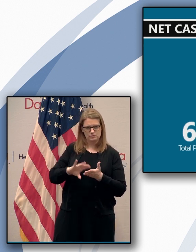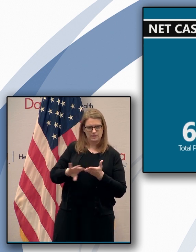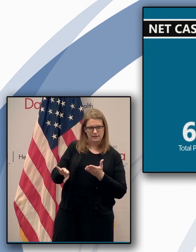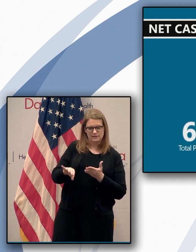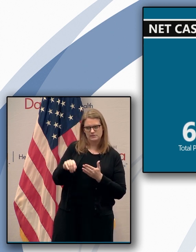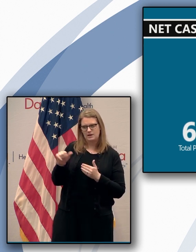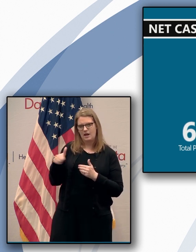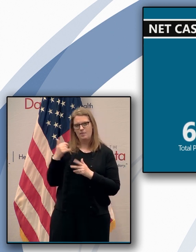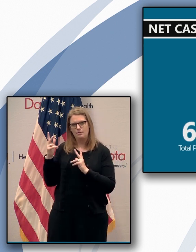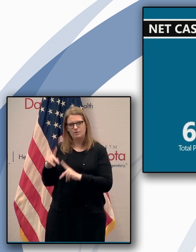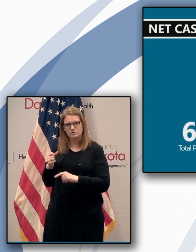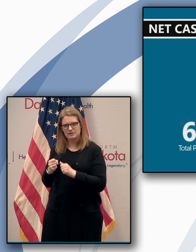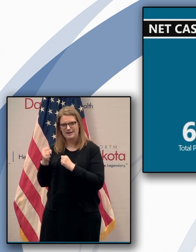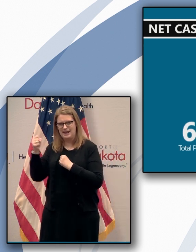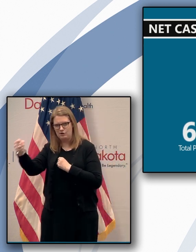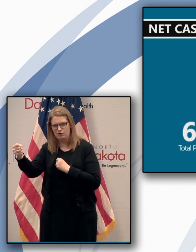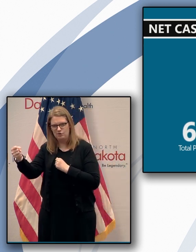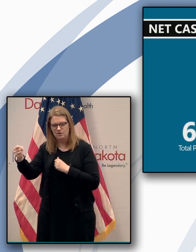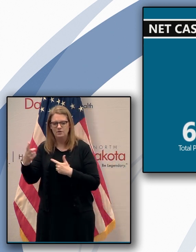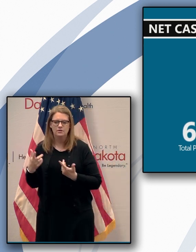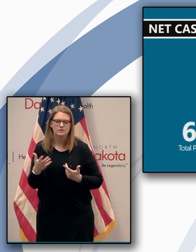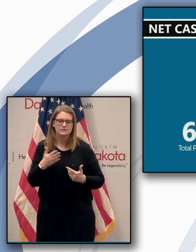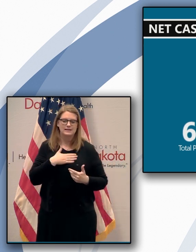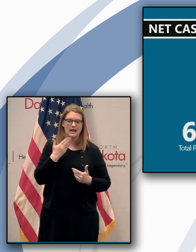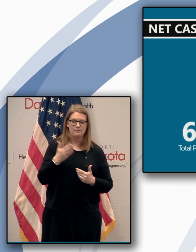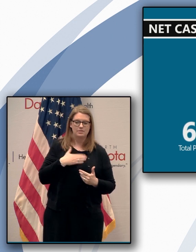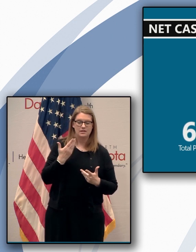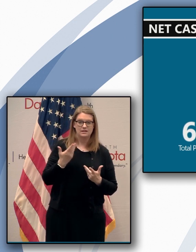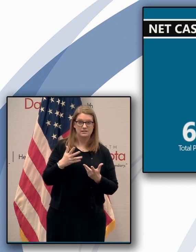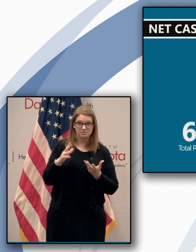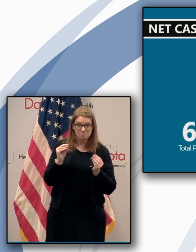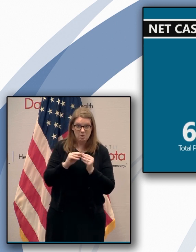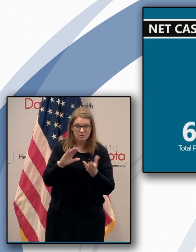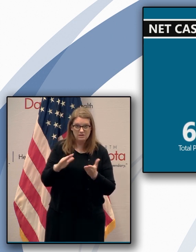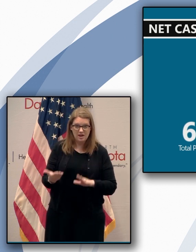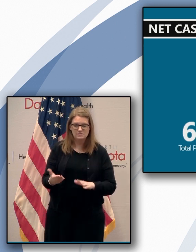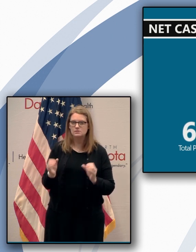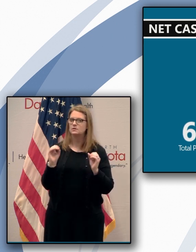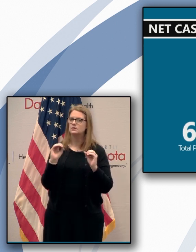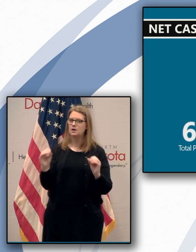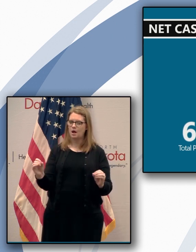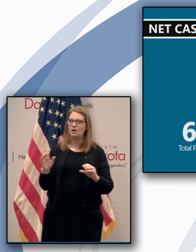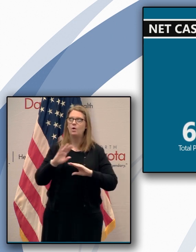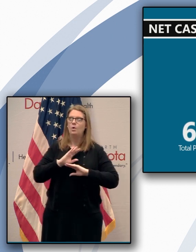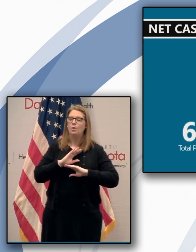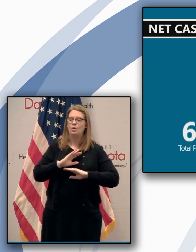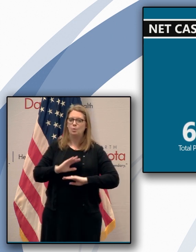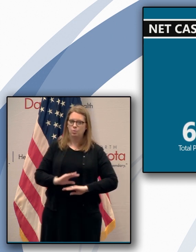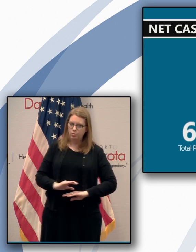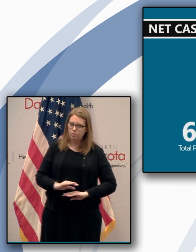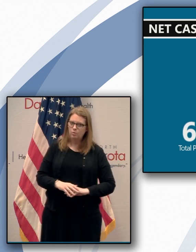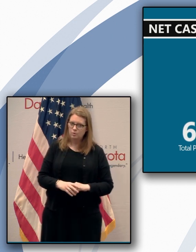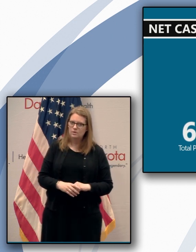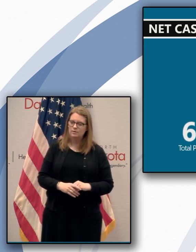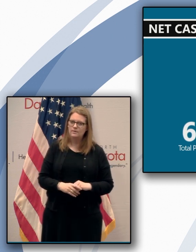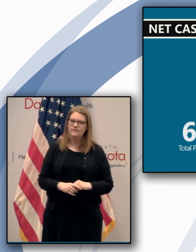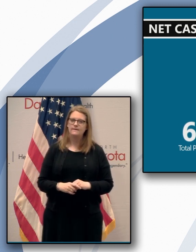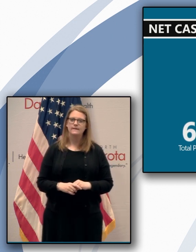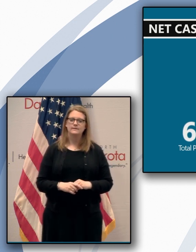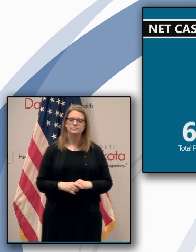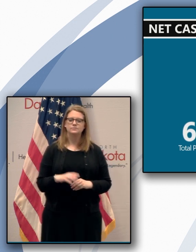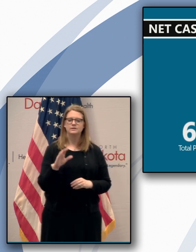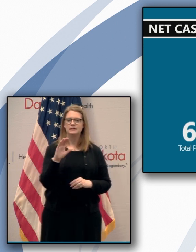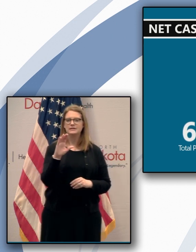person entered, and happily we've got no additional deaths to record. In terms of the